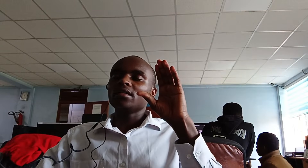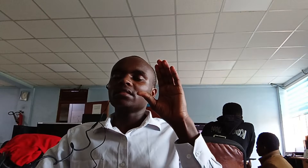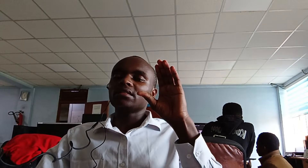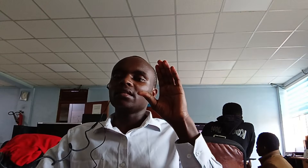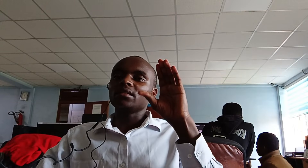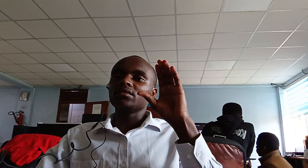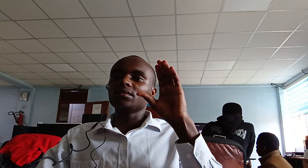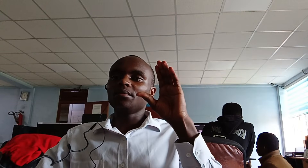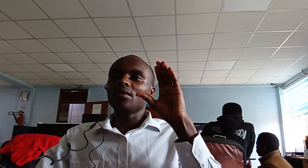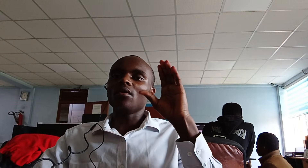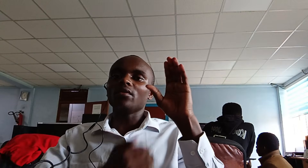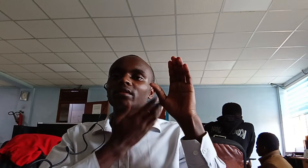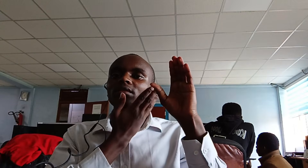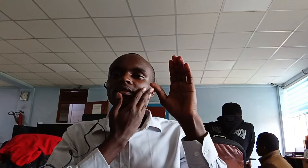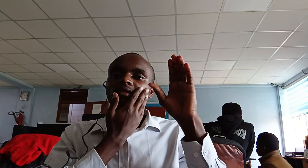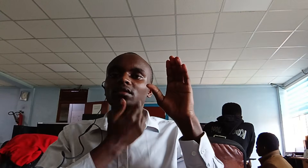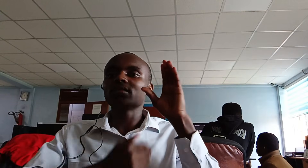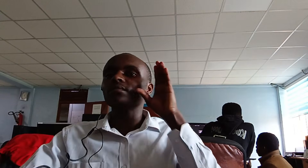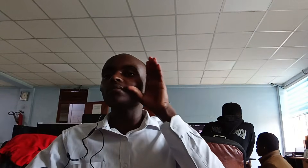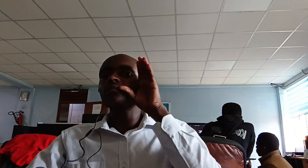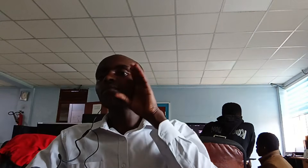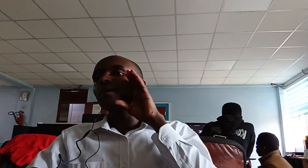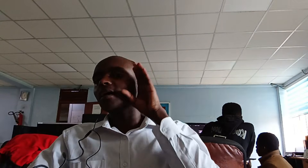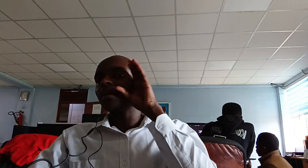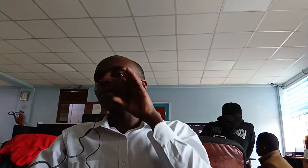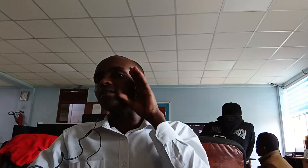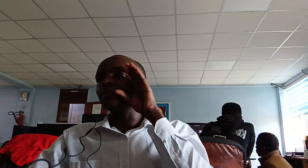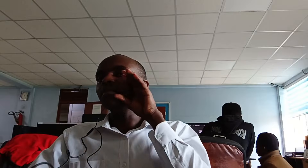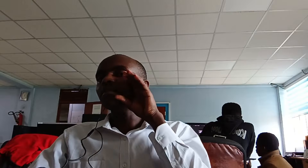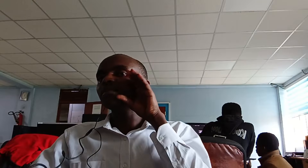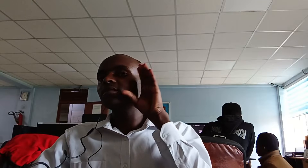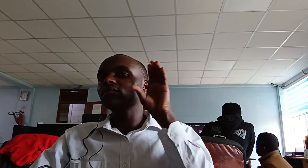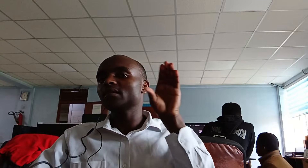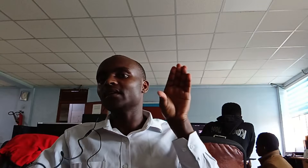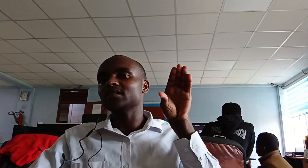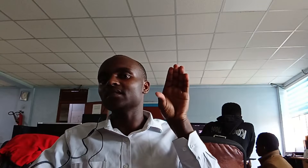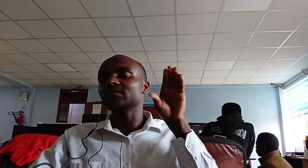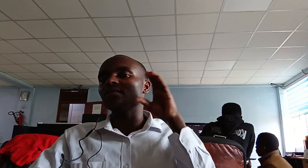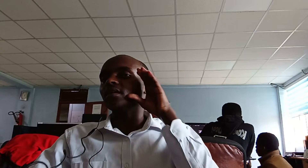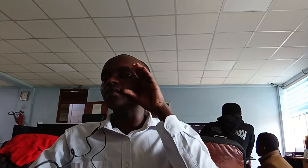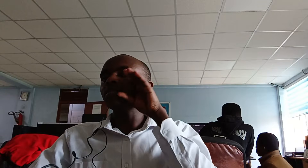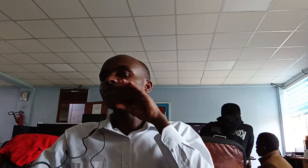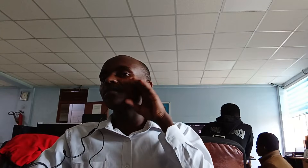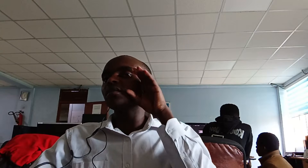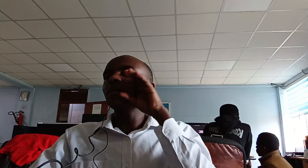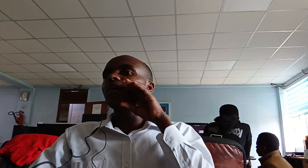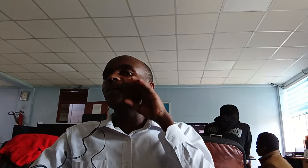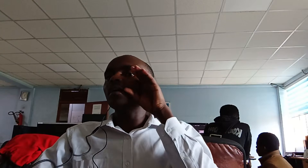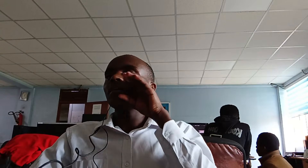see handship on the cheek. Cousin, as the sign for cousin,